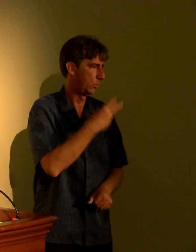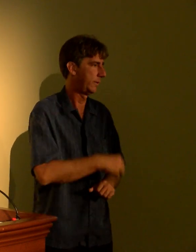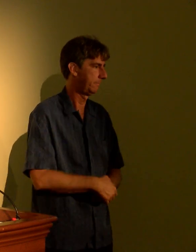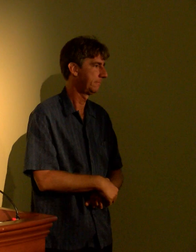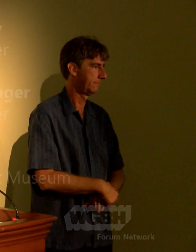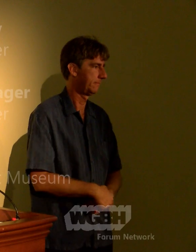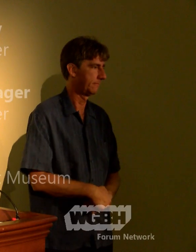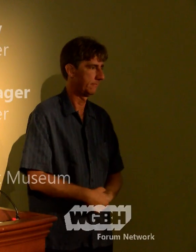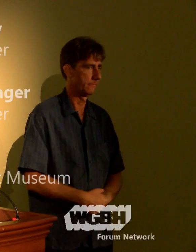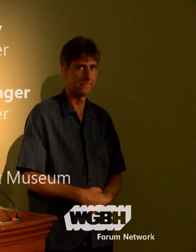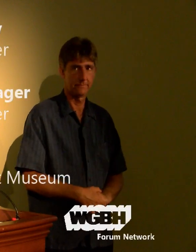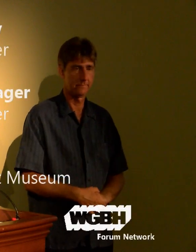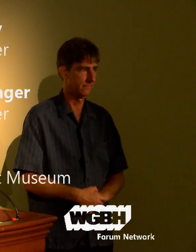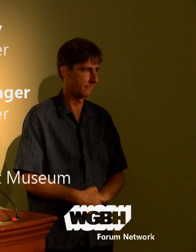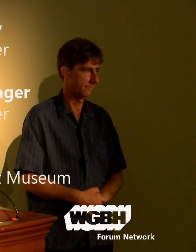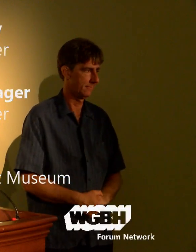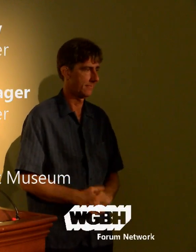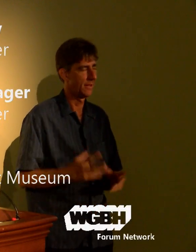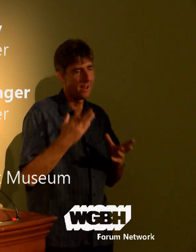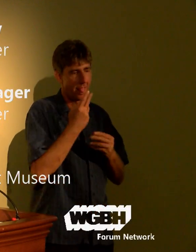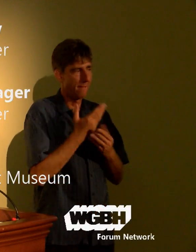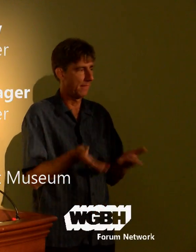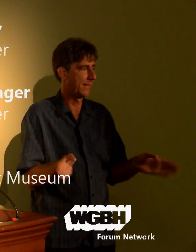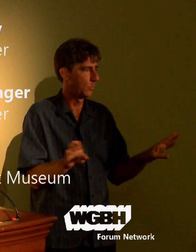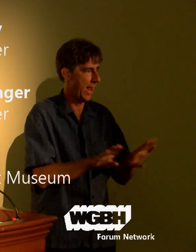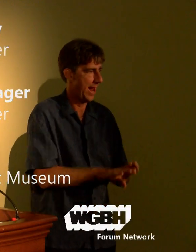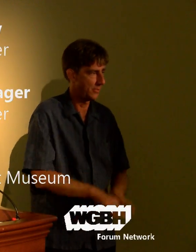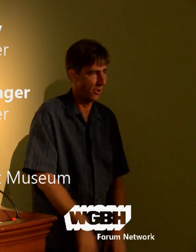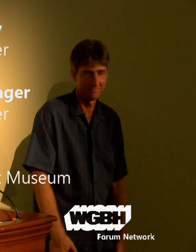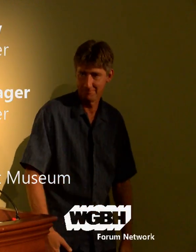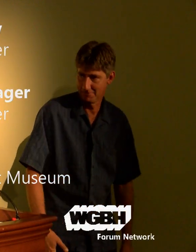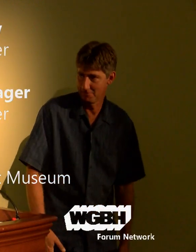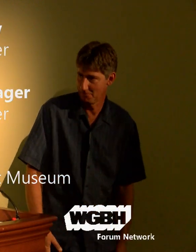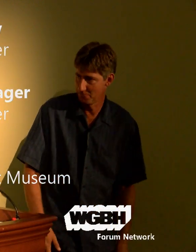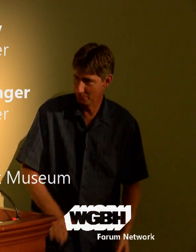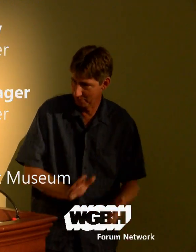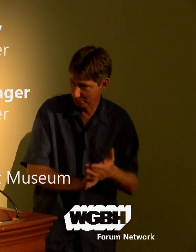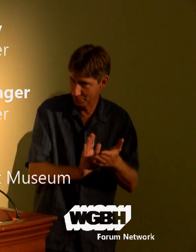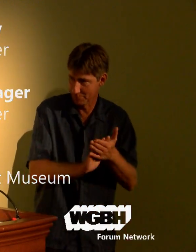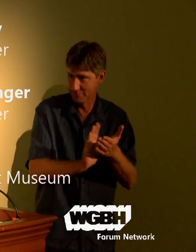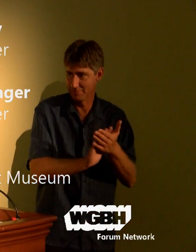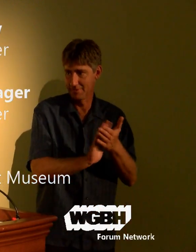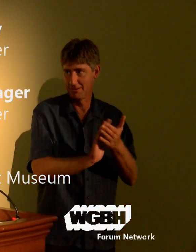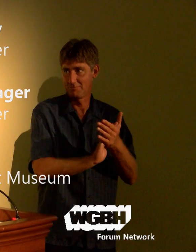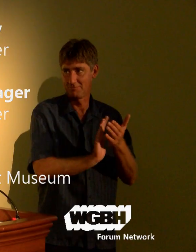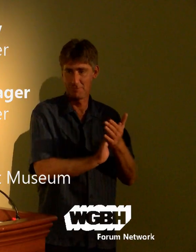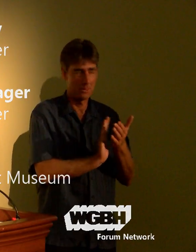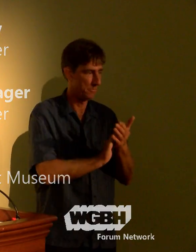What a lovely thing to end on, I think. Thank you so much. You're very welcome.